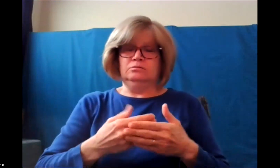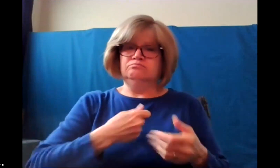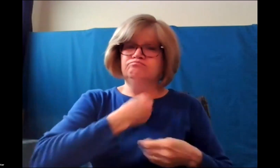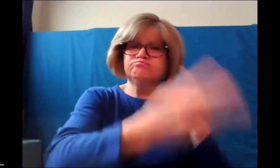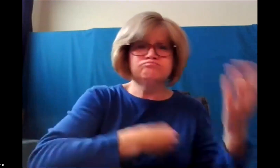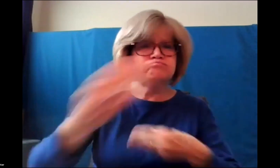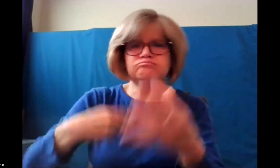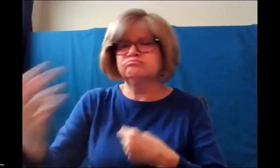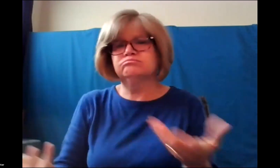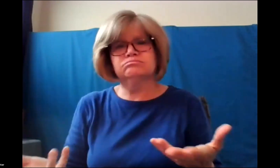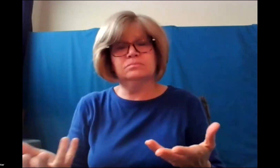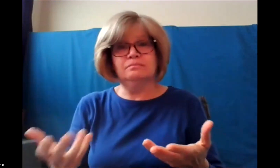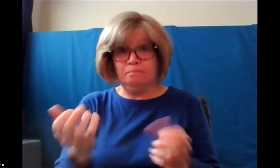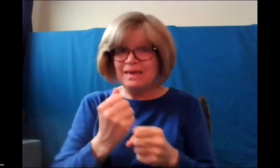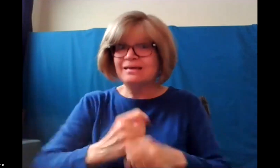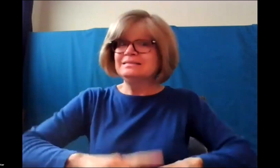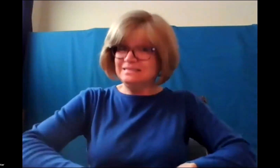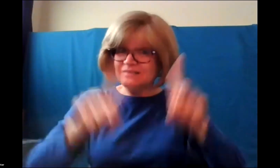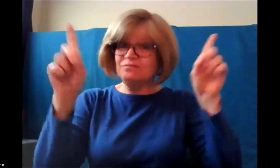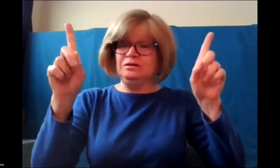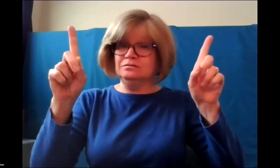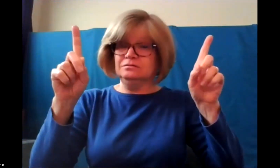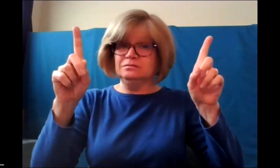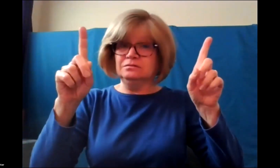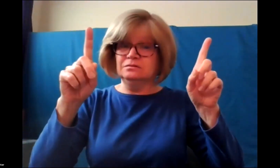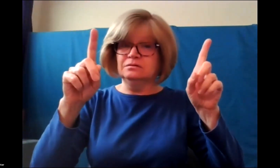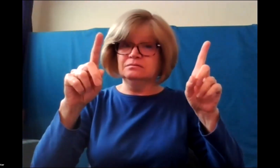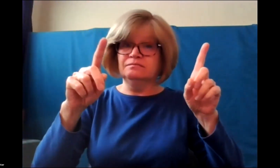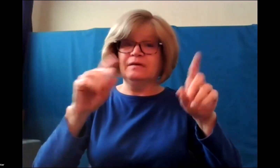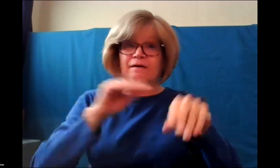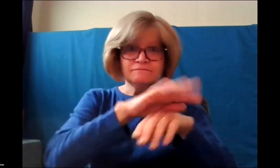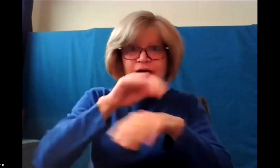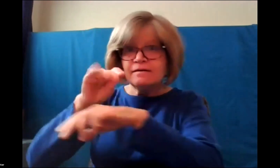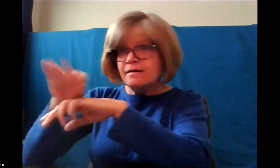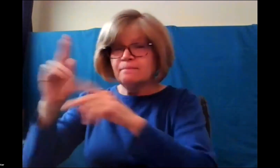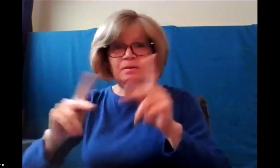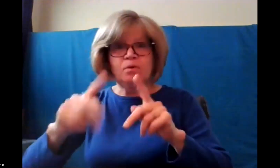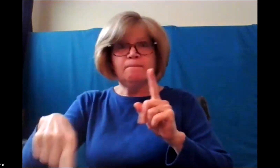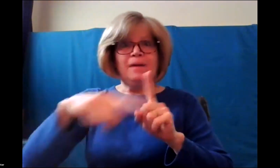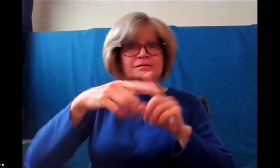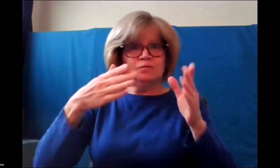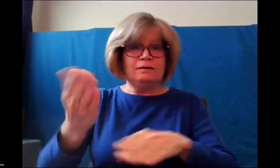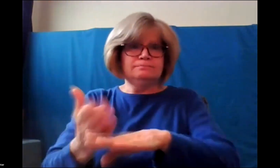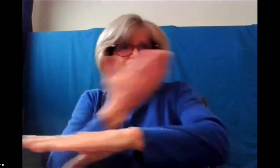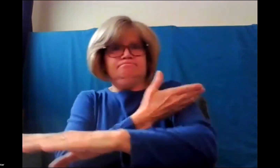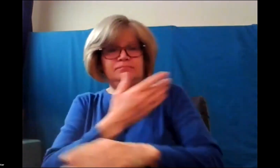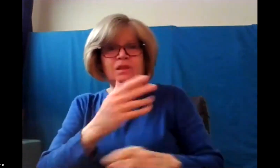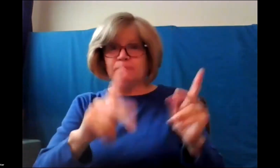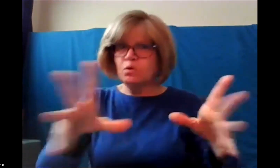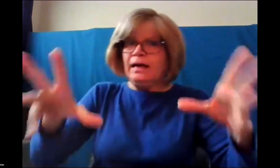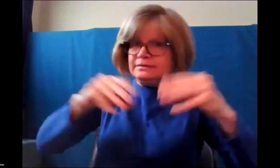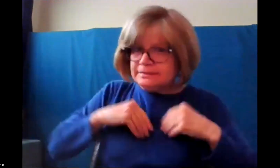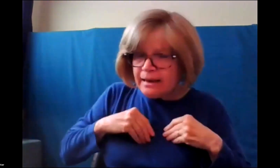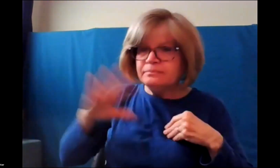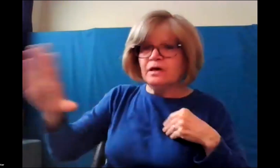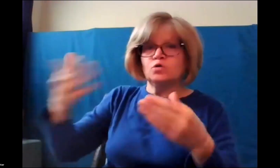He made a genuine difference that positively affected the people around him, people who also chose to accept